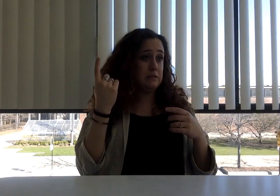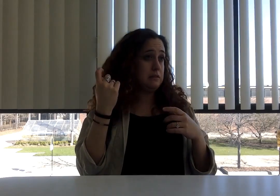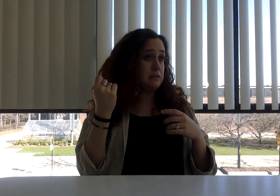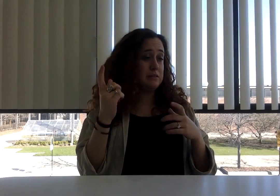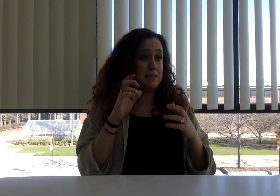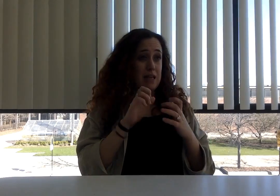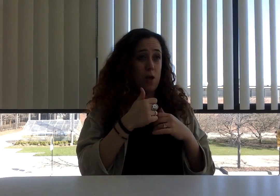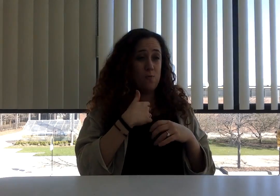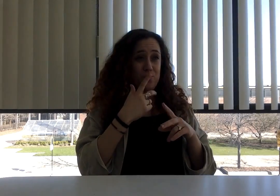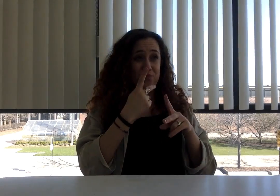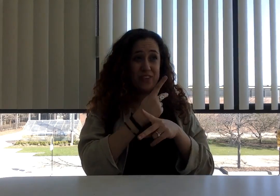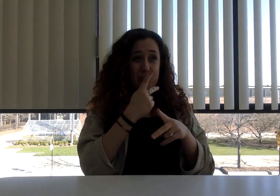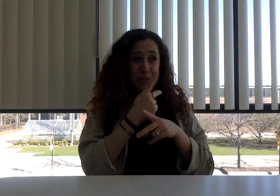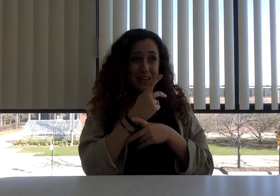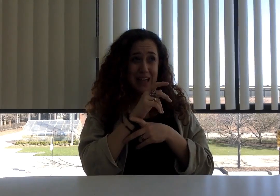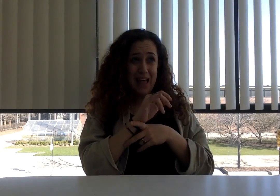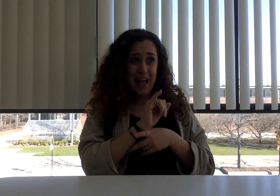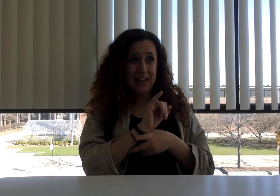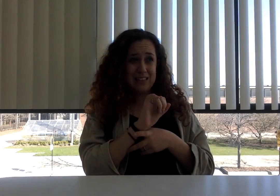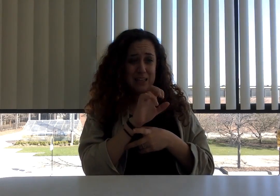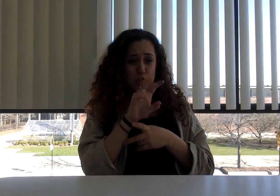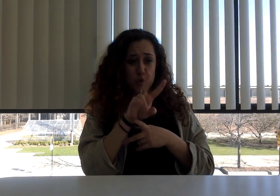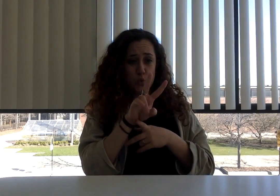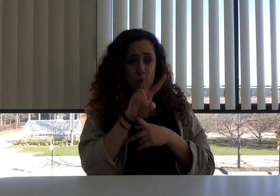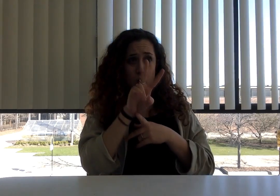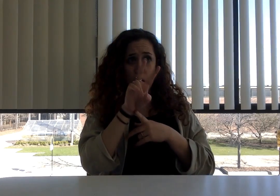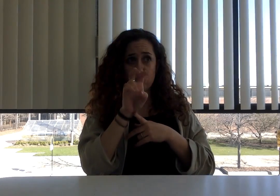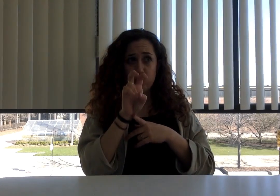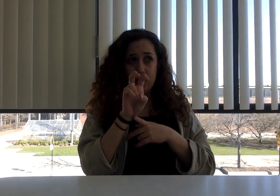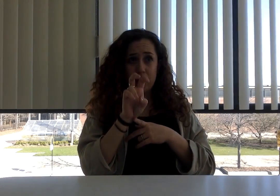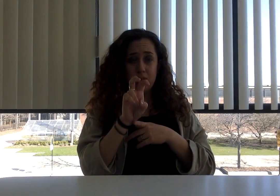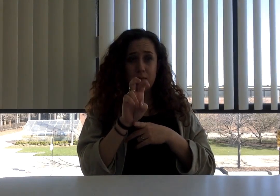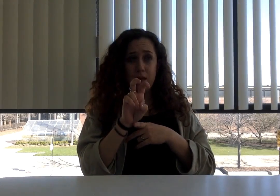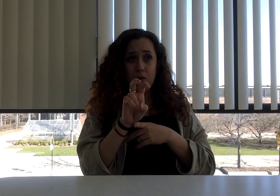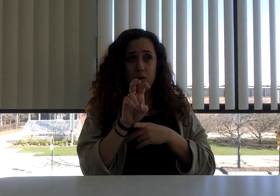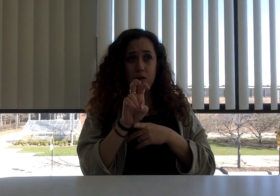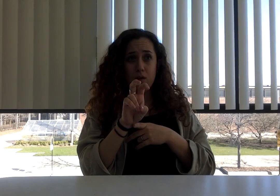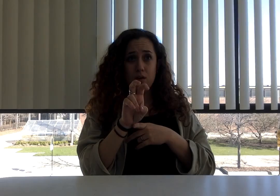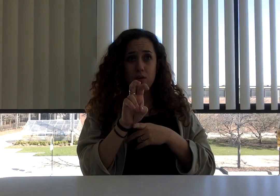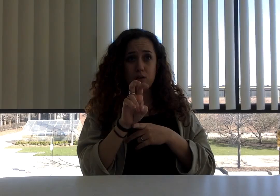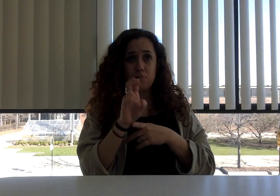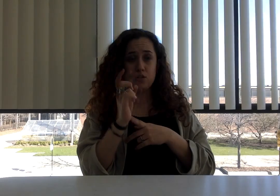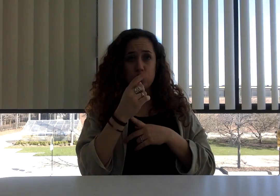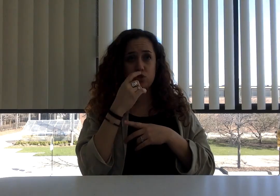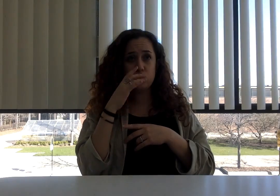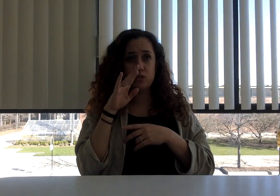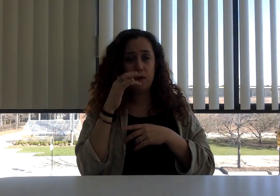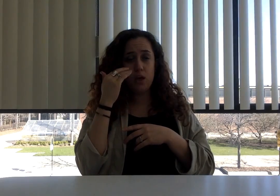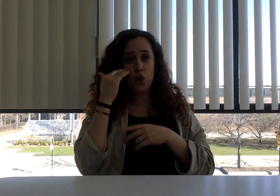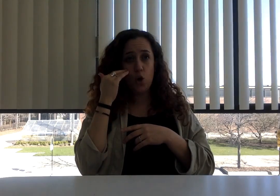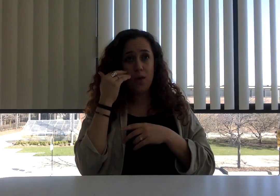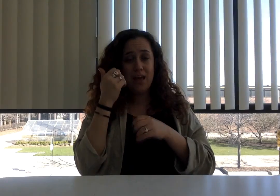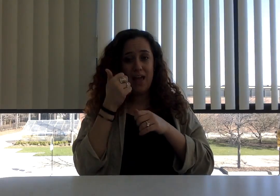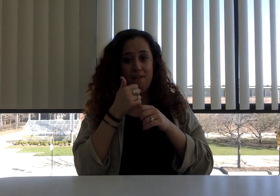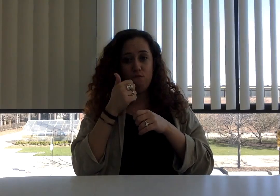the 200th power just by knowing that every 4 is the pattern. So the hint I put is here